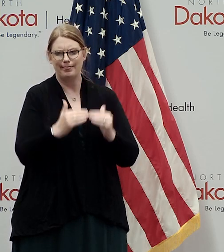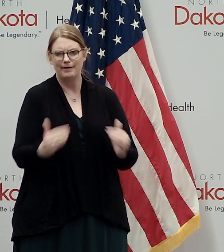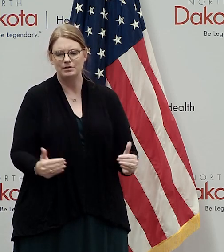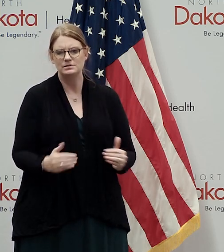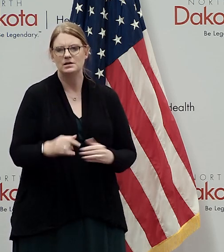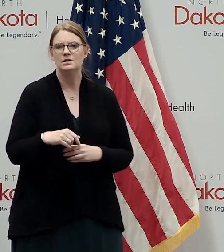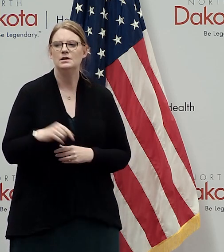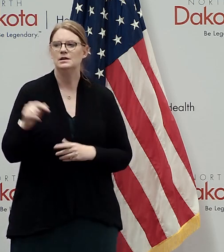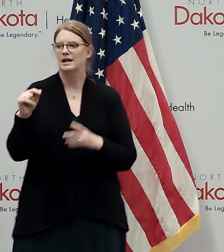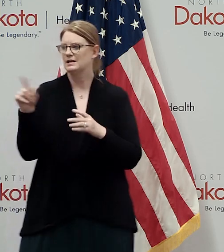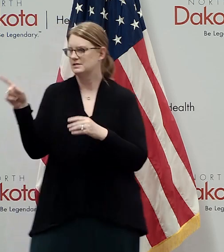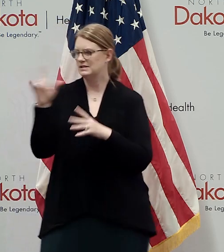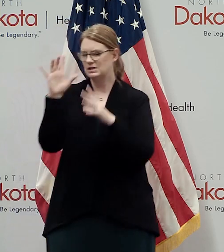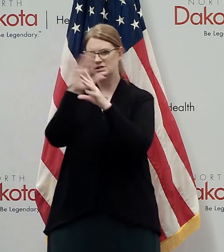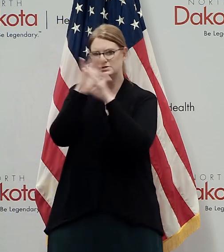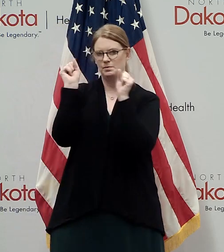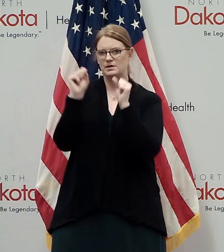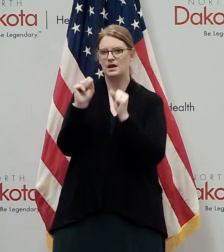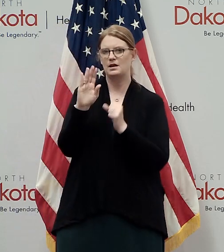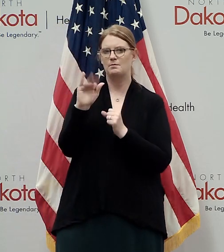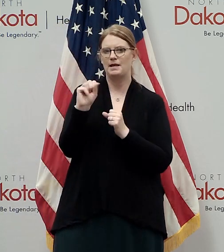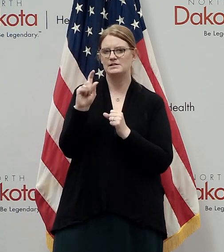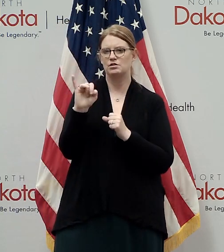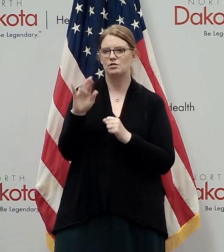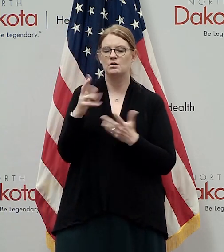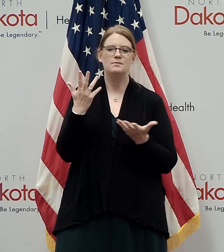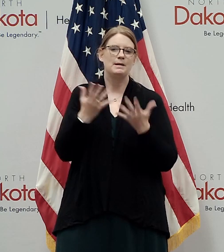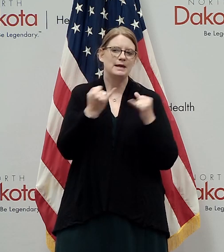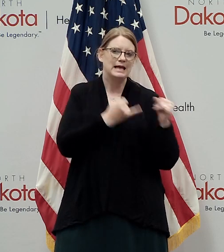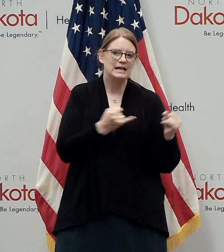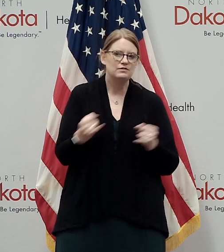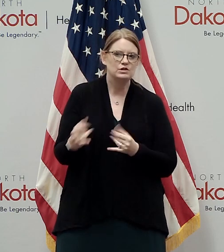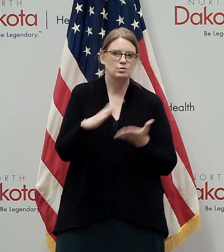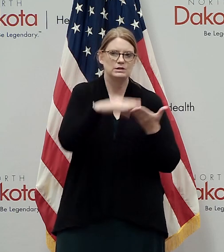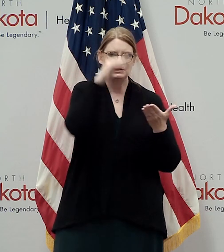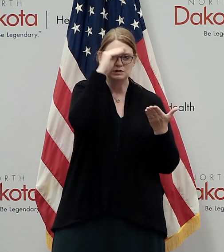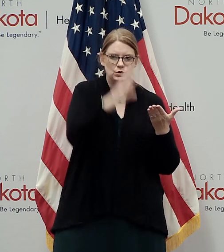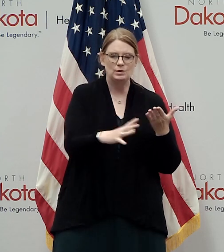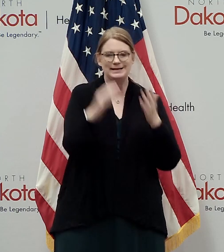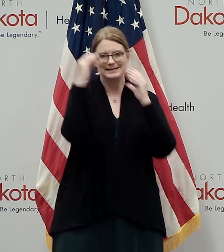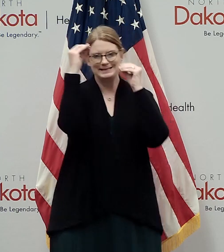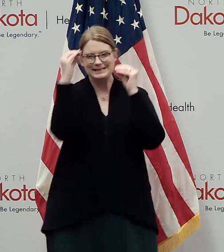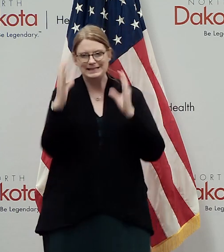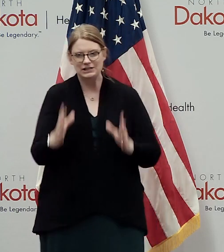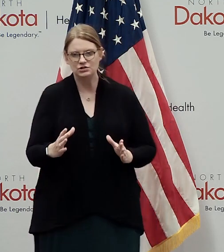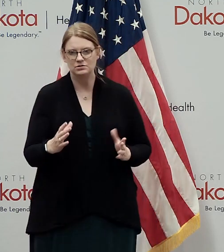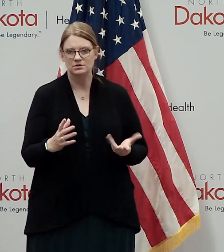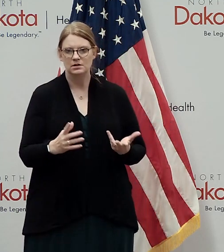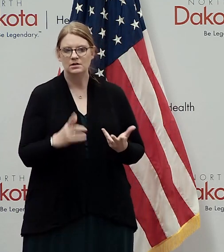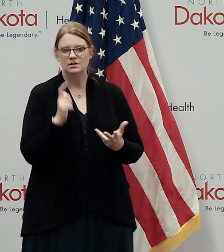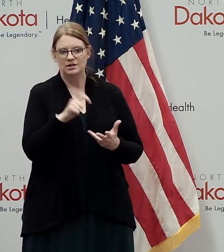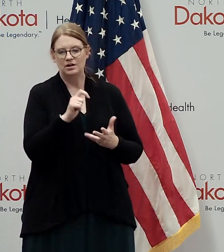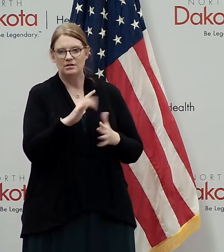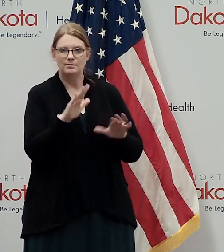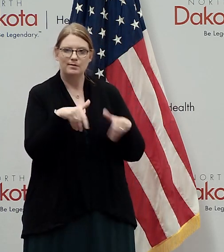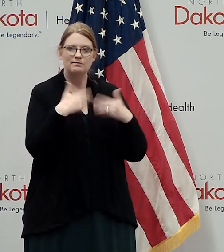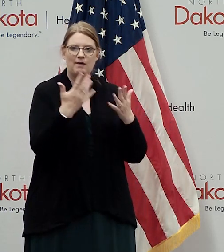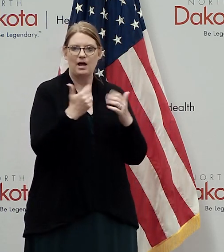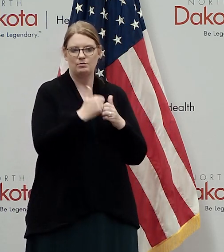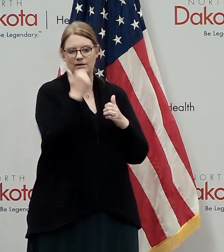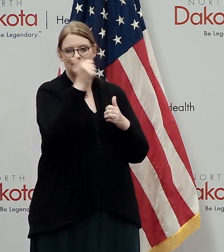Superintendent Baesler covered, there may be individual students or individual teachers that are going to need to be accommodated with distance learning on the day you